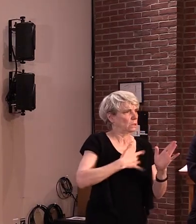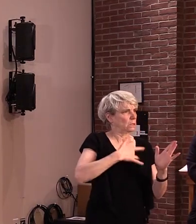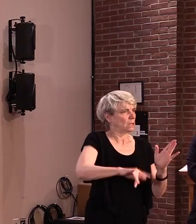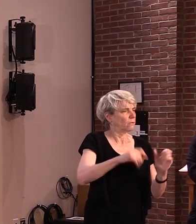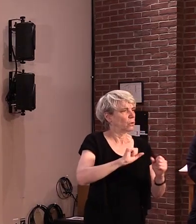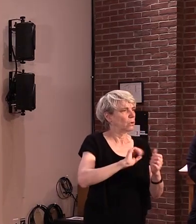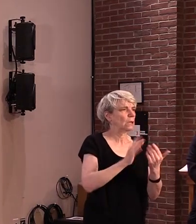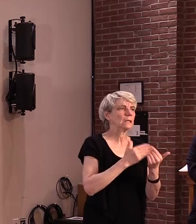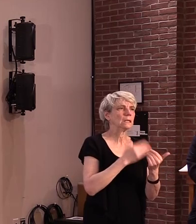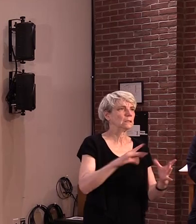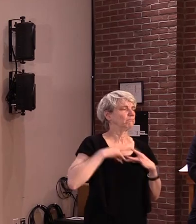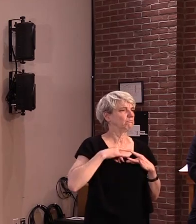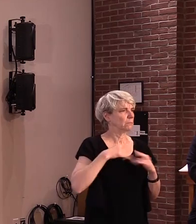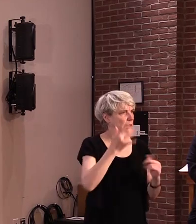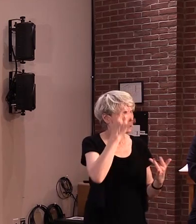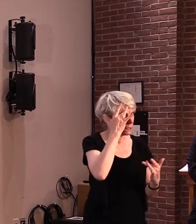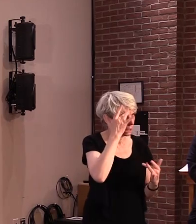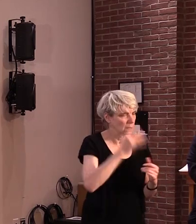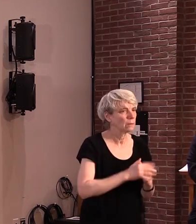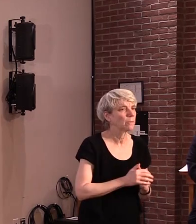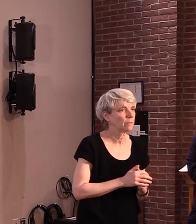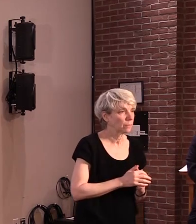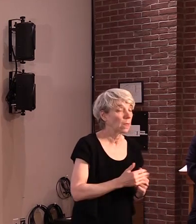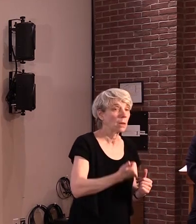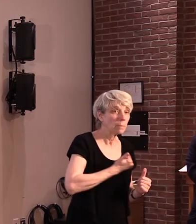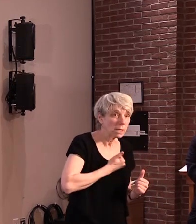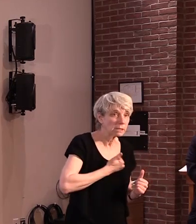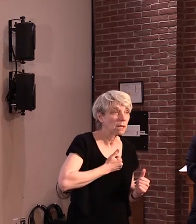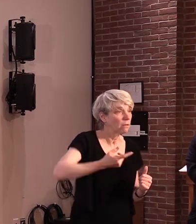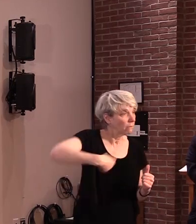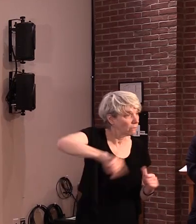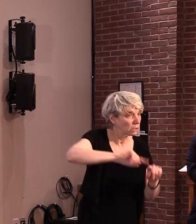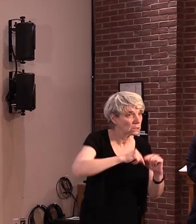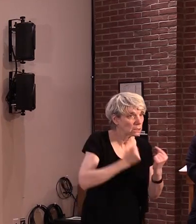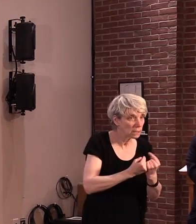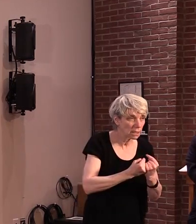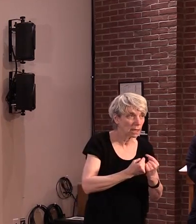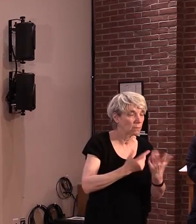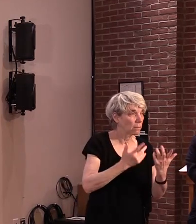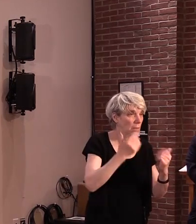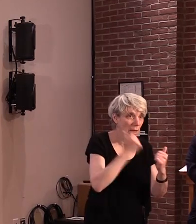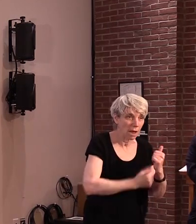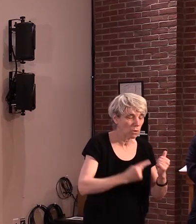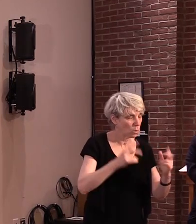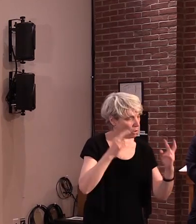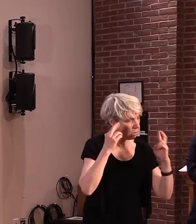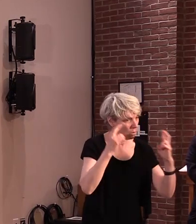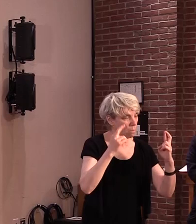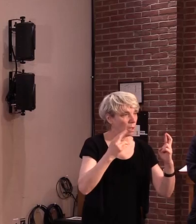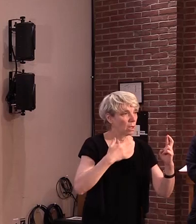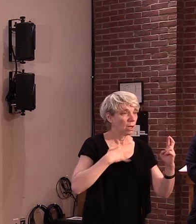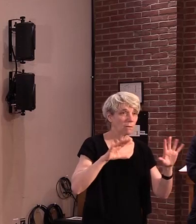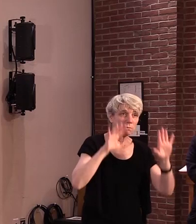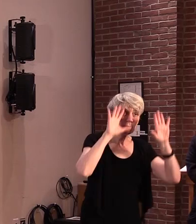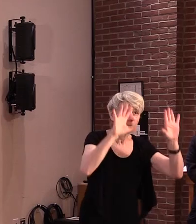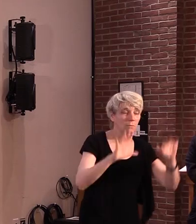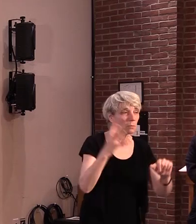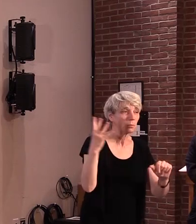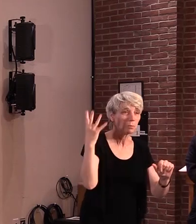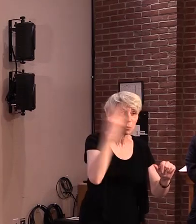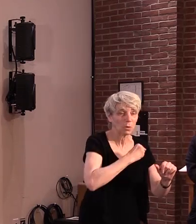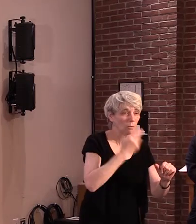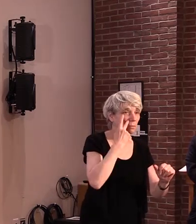I, along with everyone else that's watching, want to have a wonderful and beautiful Memorial Day